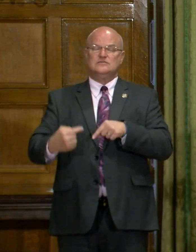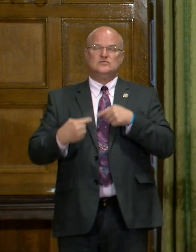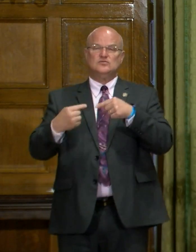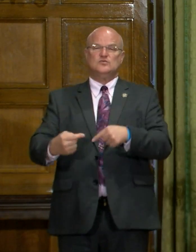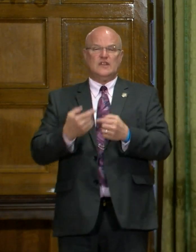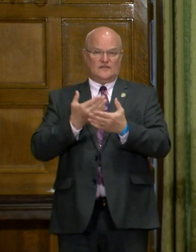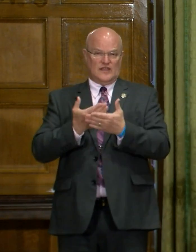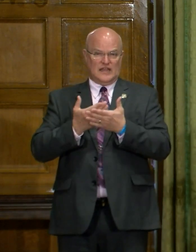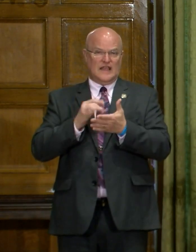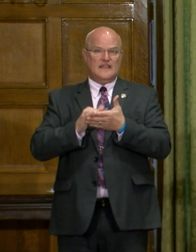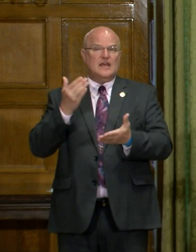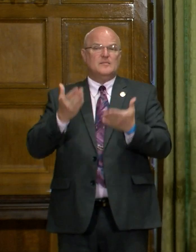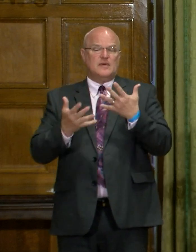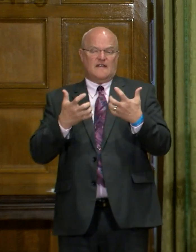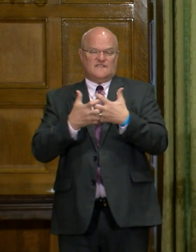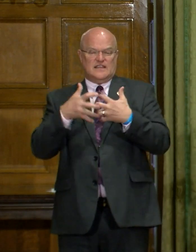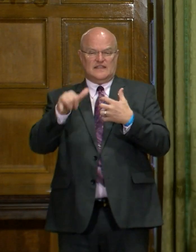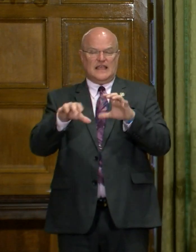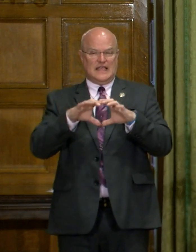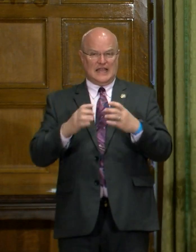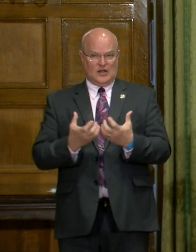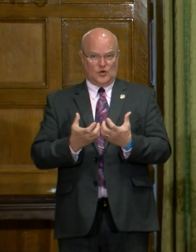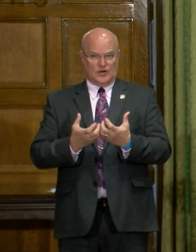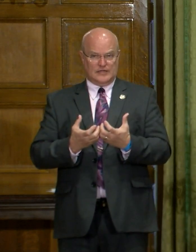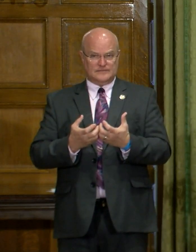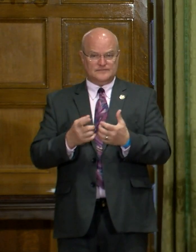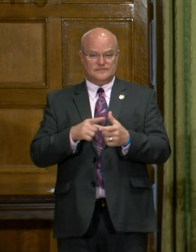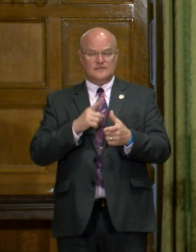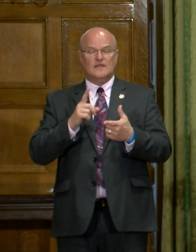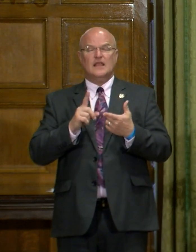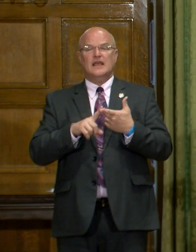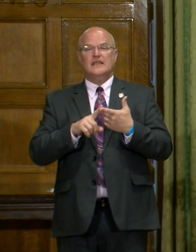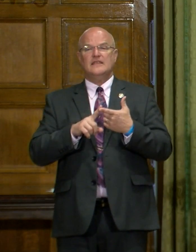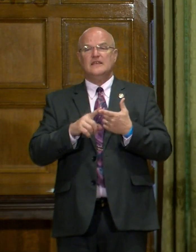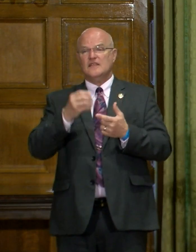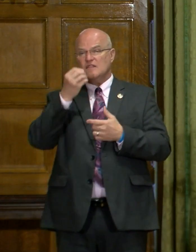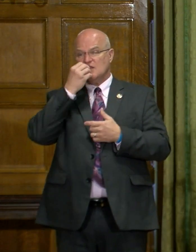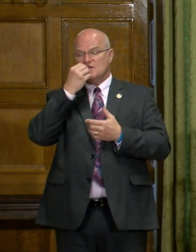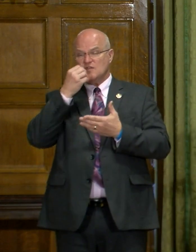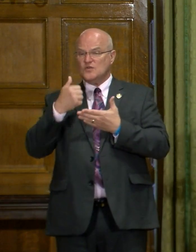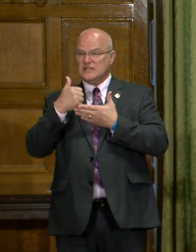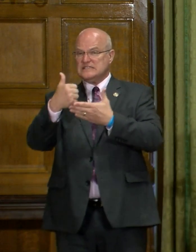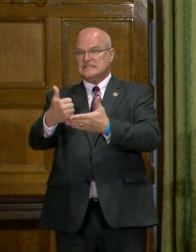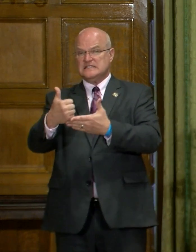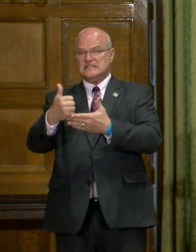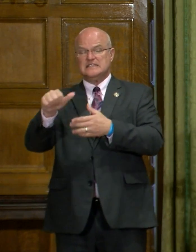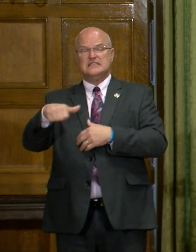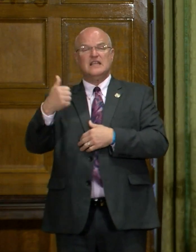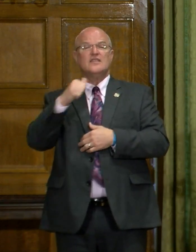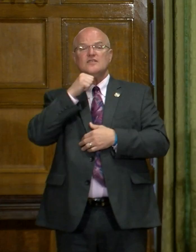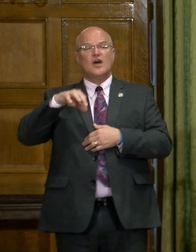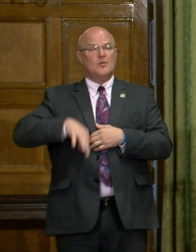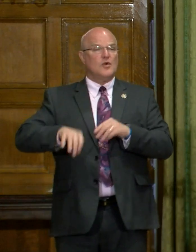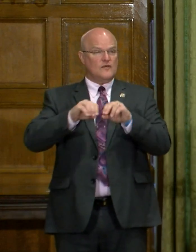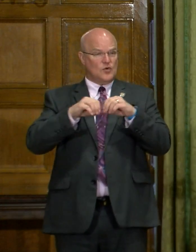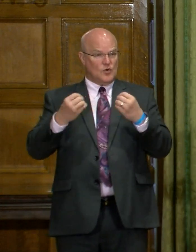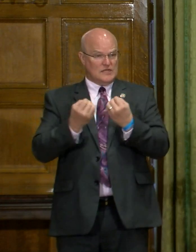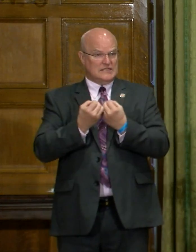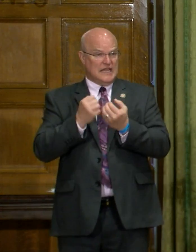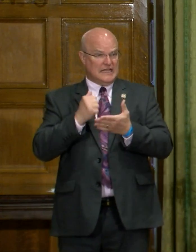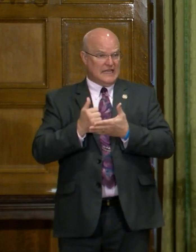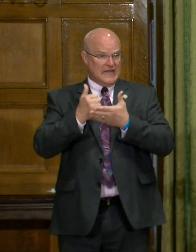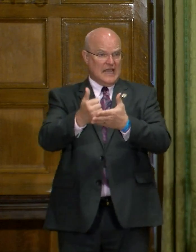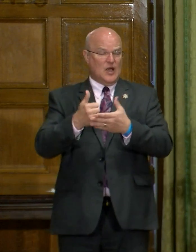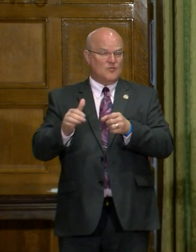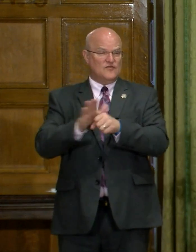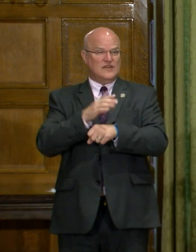struggling financially that might fit into that category. Then, of course, there's the food assistance, and other nonprofit organizations can